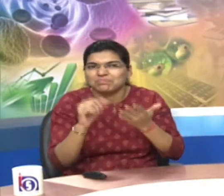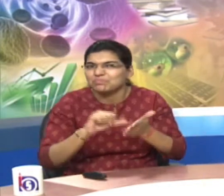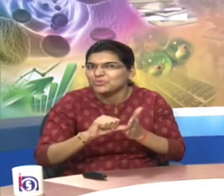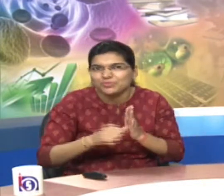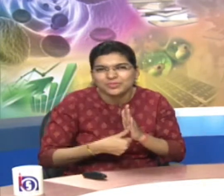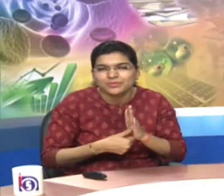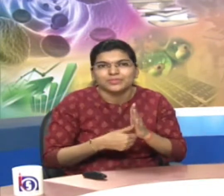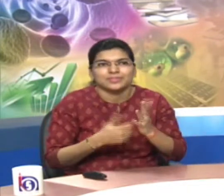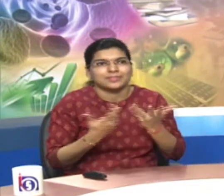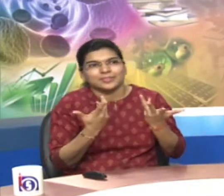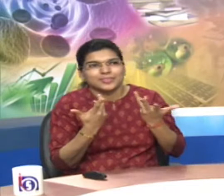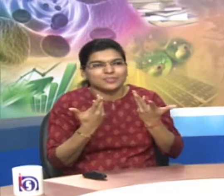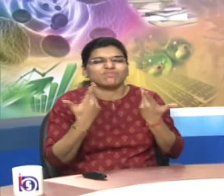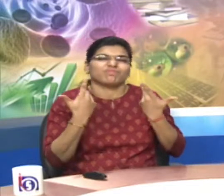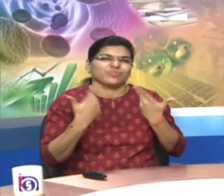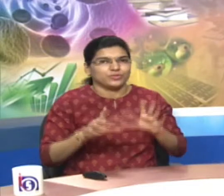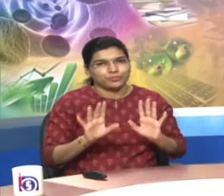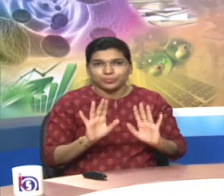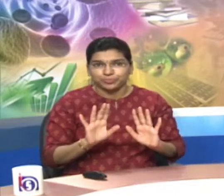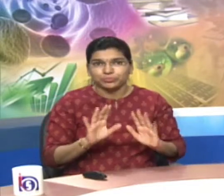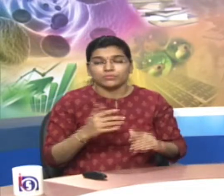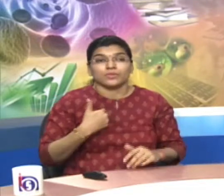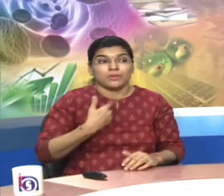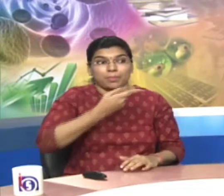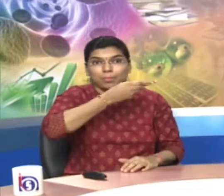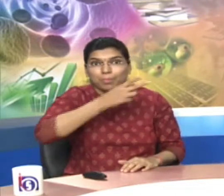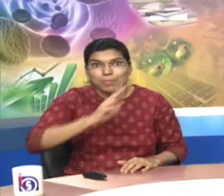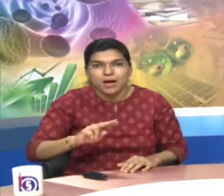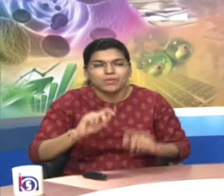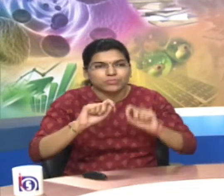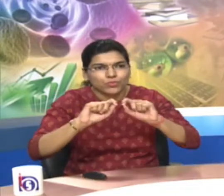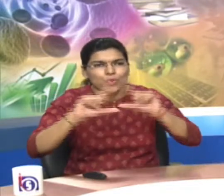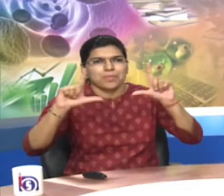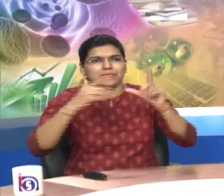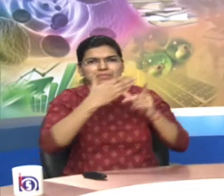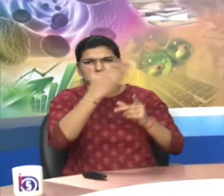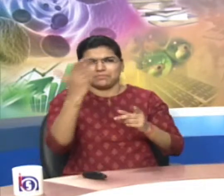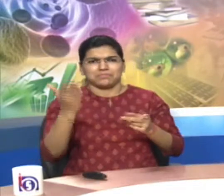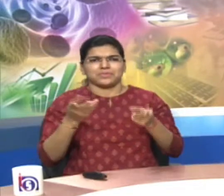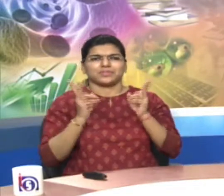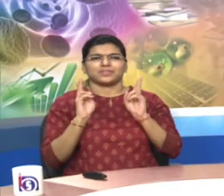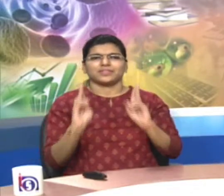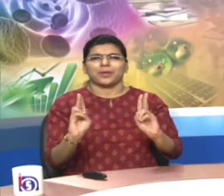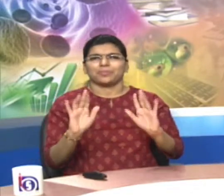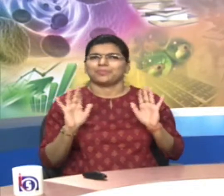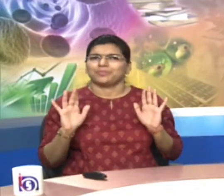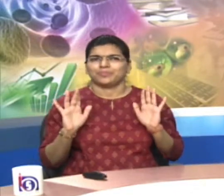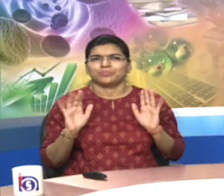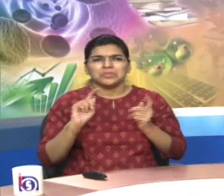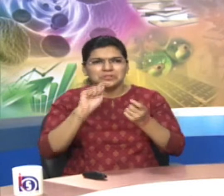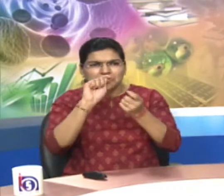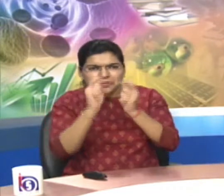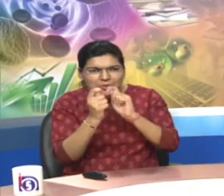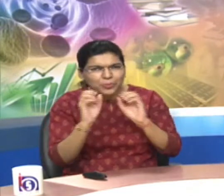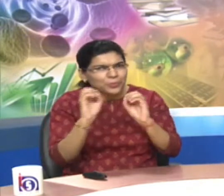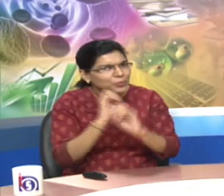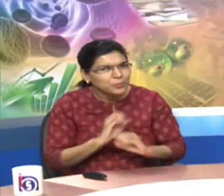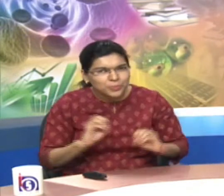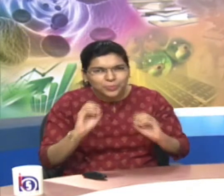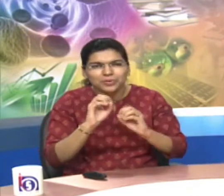tried to open it or delete it. That person could not do that. And when I came back, I